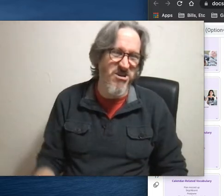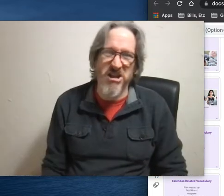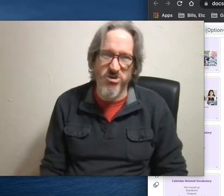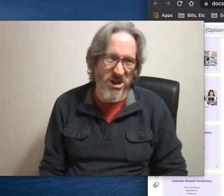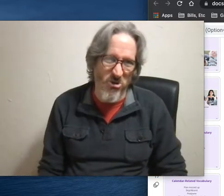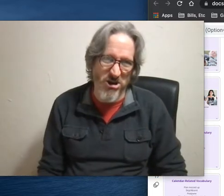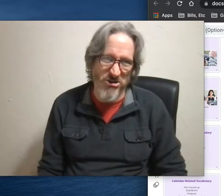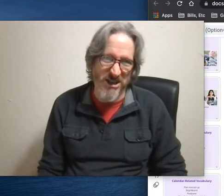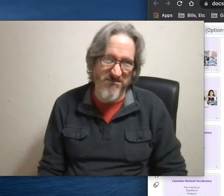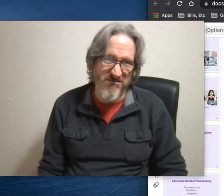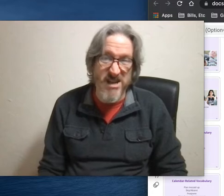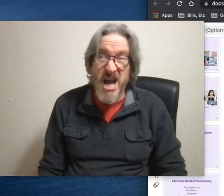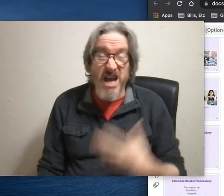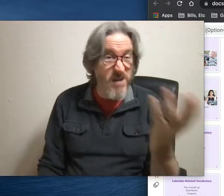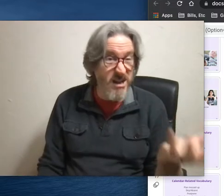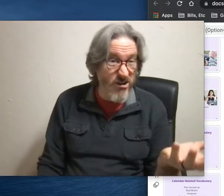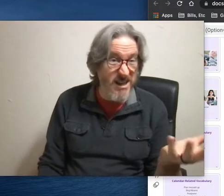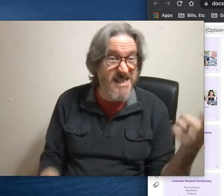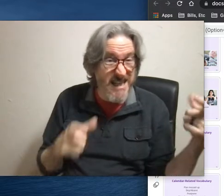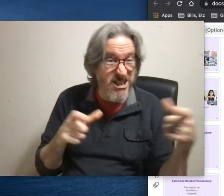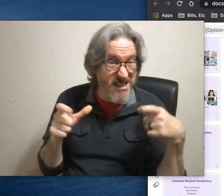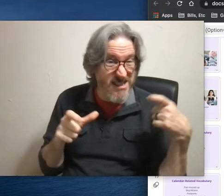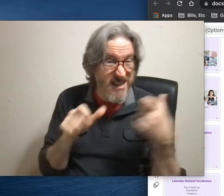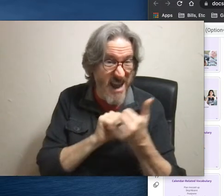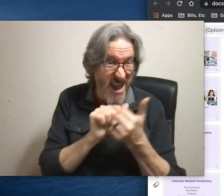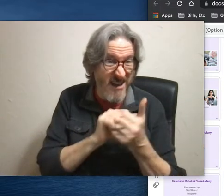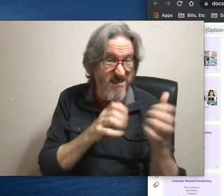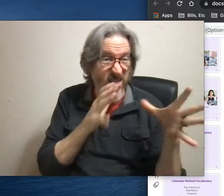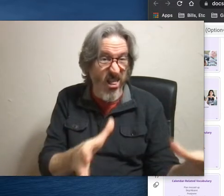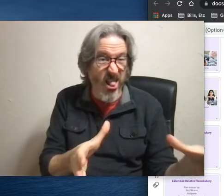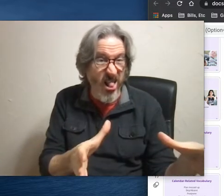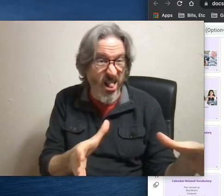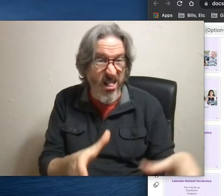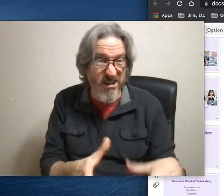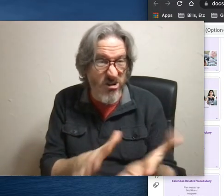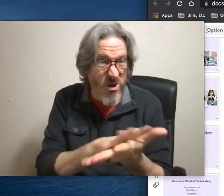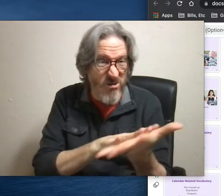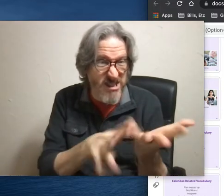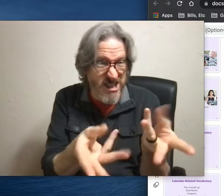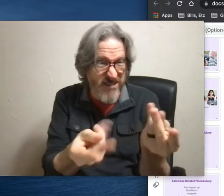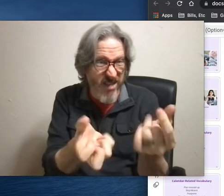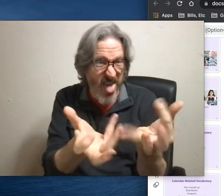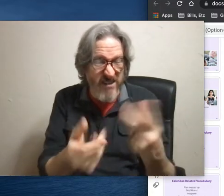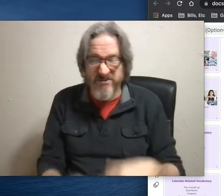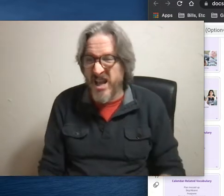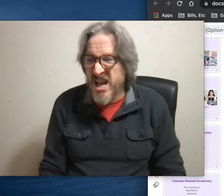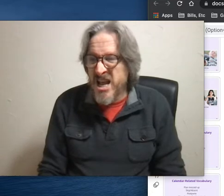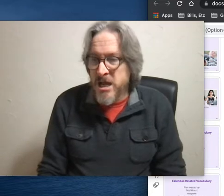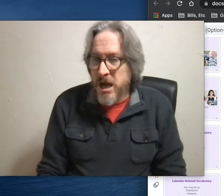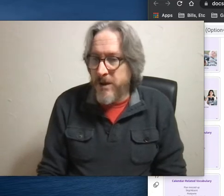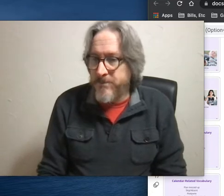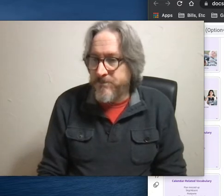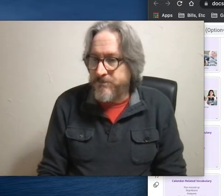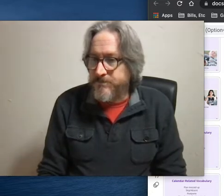I don't enjoy laundry. I don't mind laundry. It's dishes that I hate. Ugh, gross. It's like, ugh.